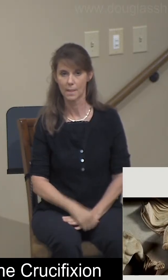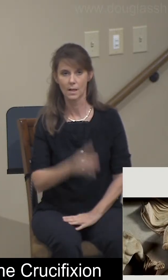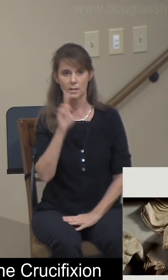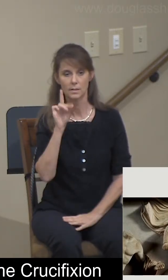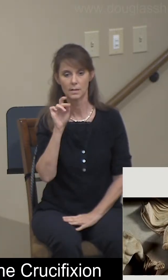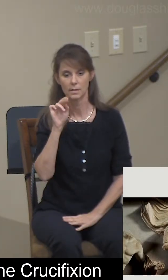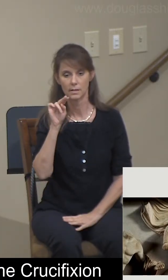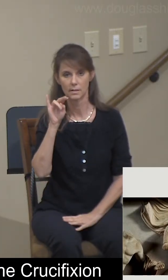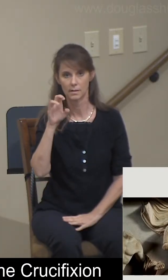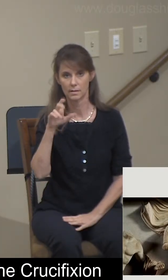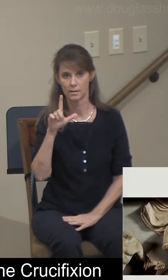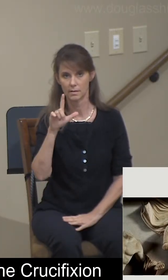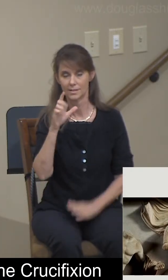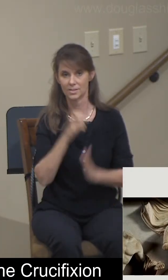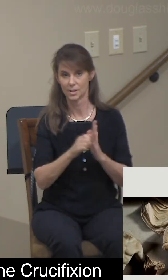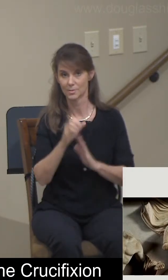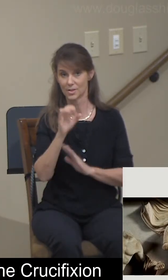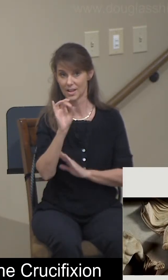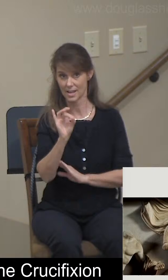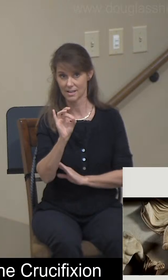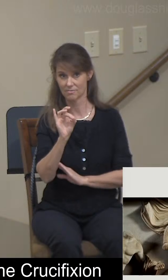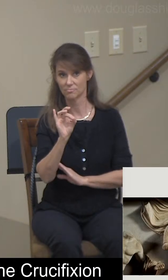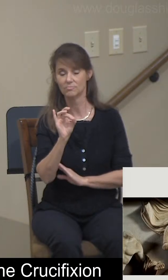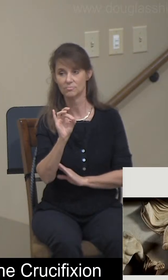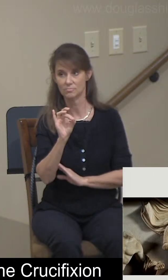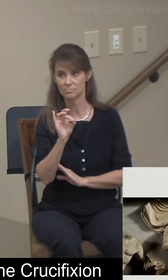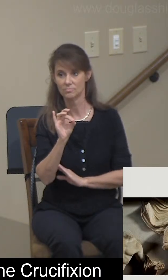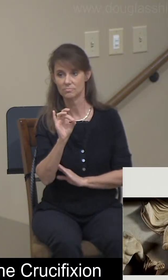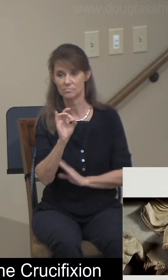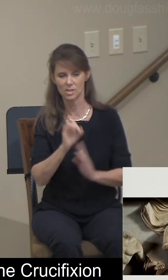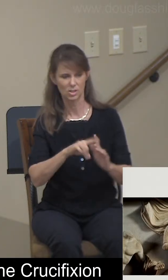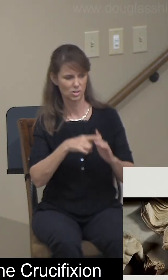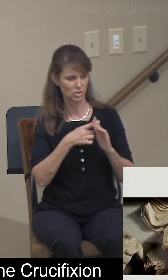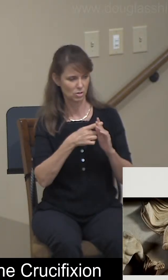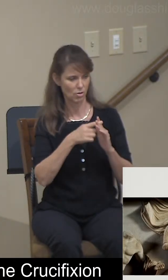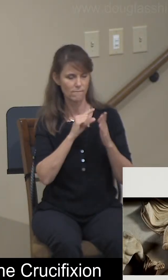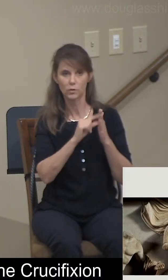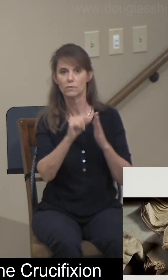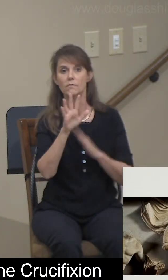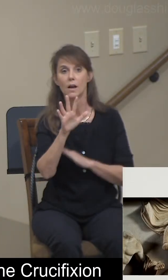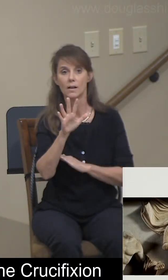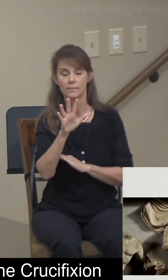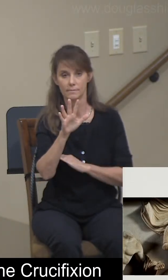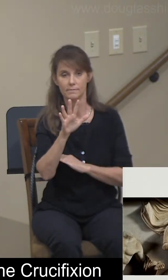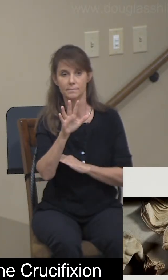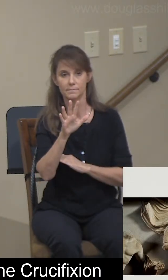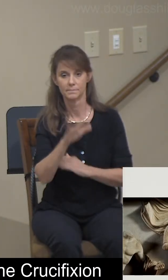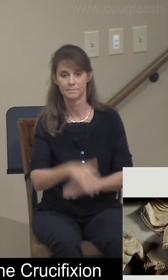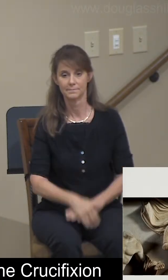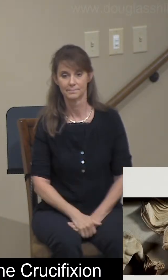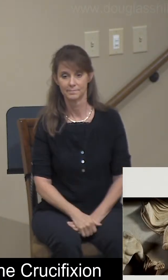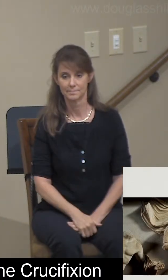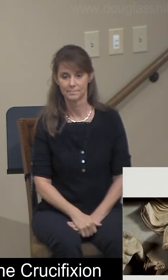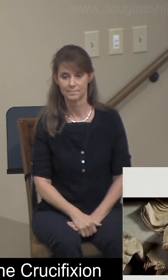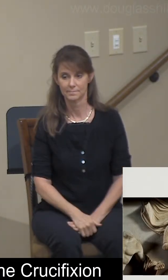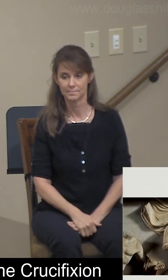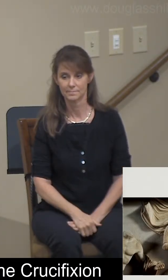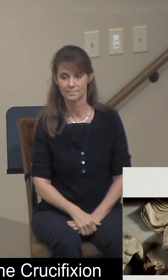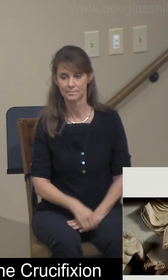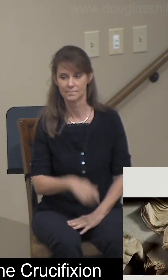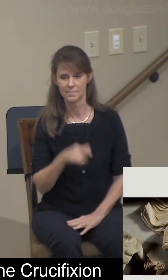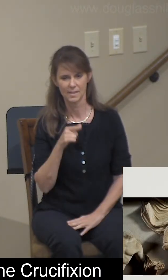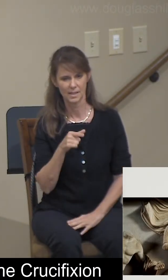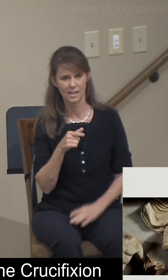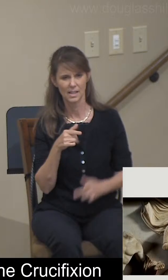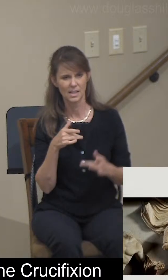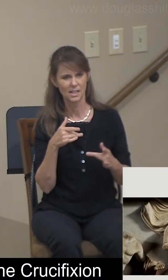Daniel chapter 8, I'm going to read from the English Standard Version. I'm going to start in verse 5. As I was considering,